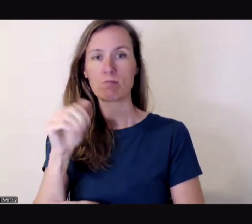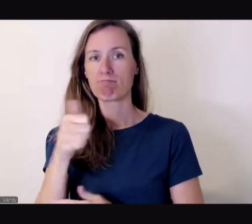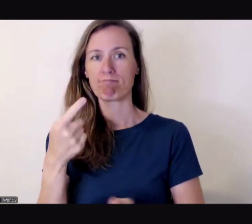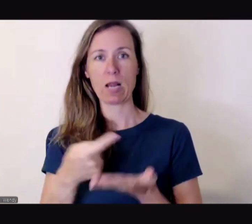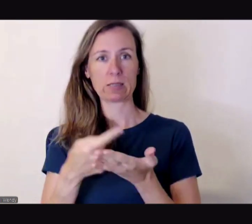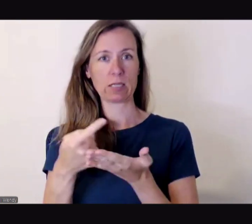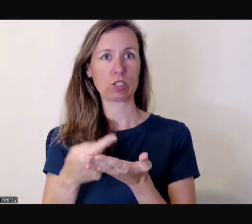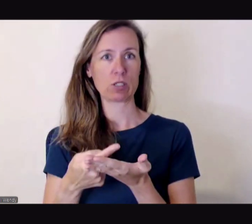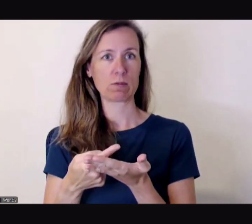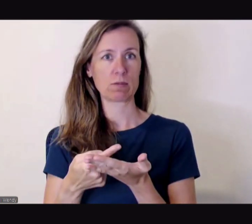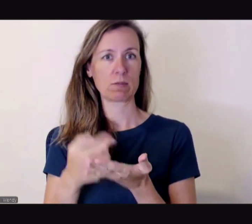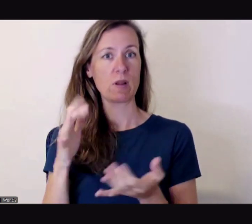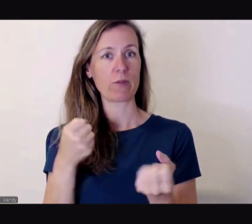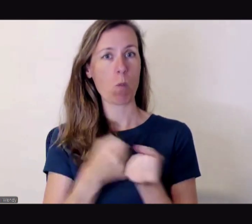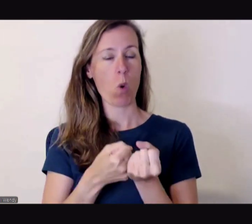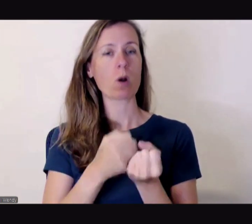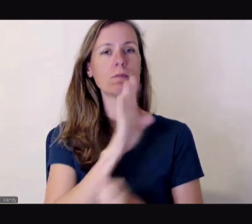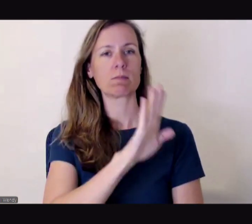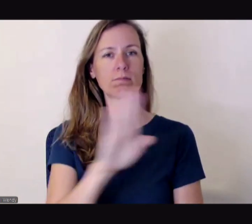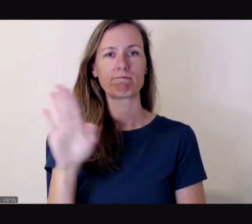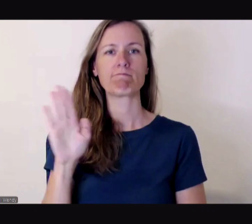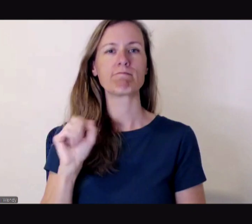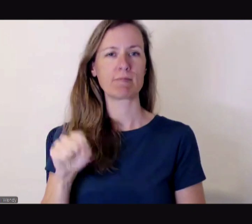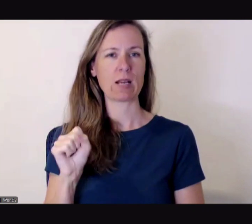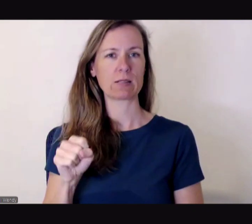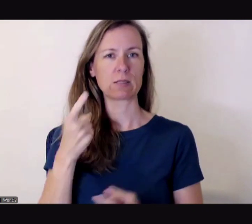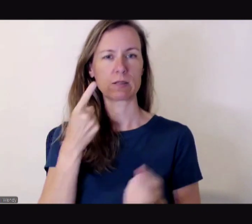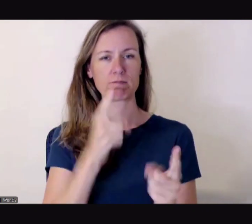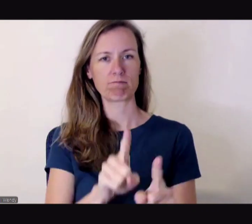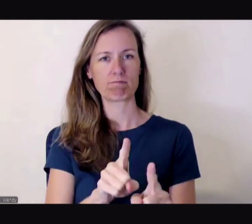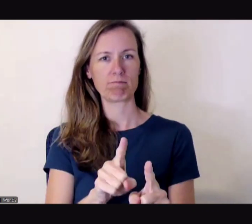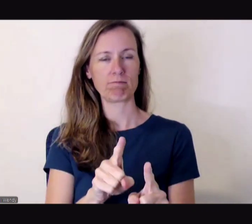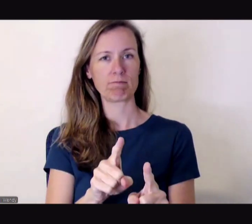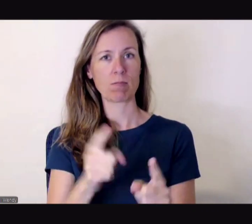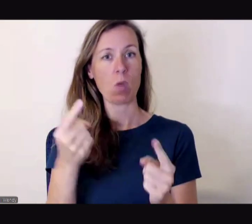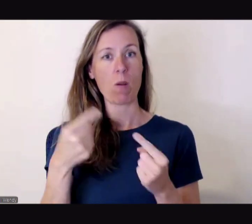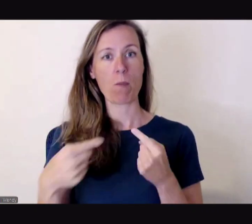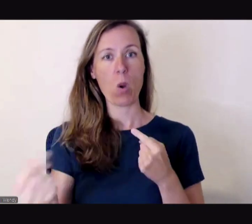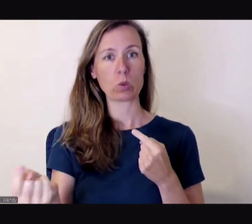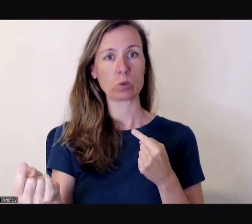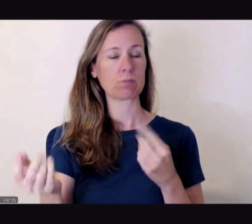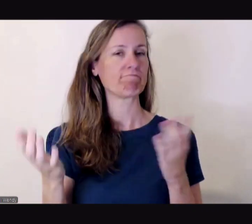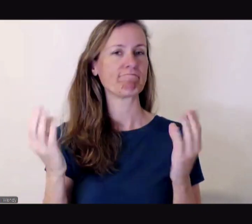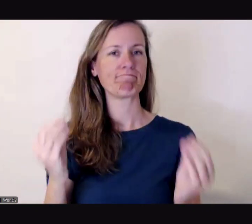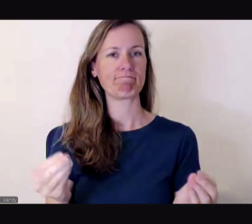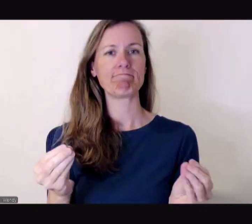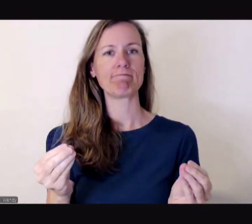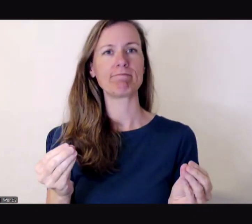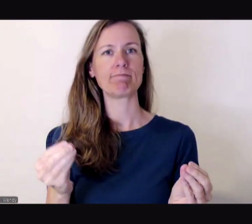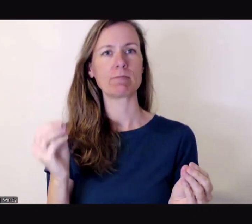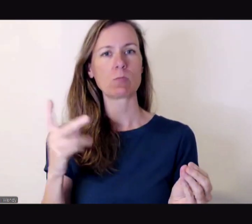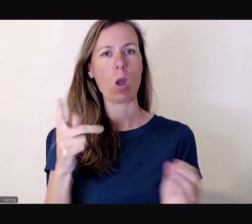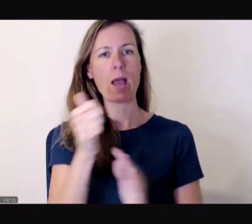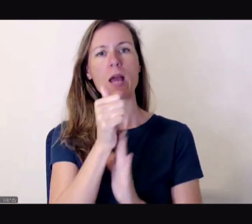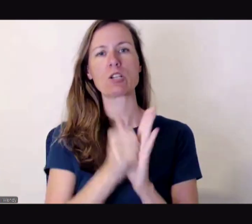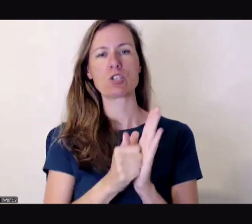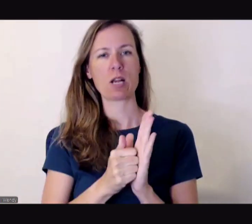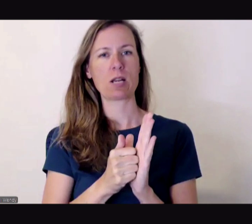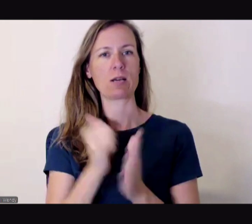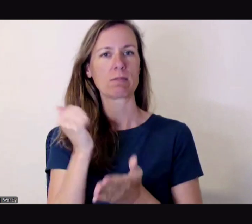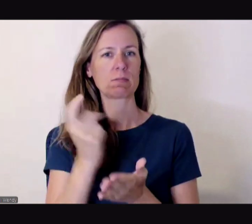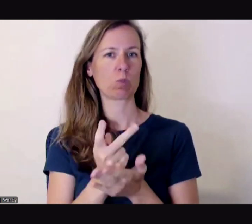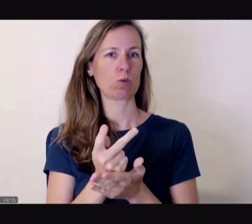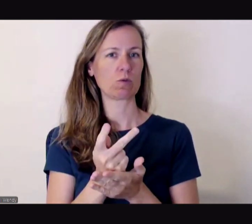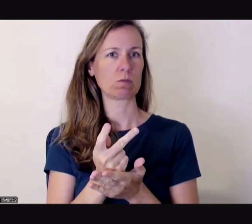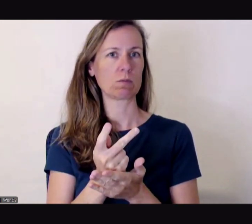in favor? Aye. Any opposed? The ayes have it. The agenda is approved. The first item next on